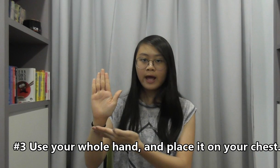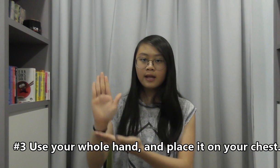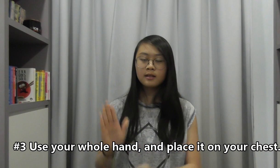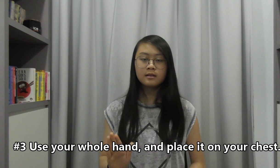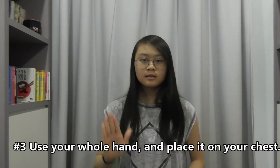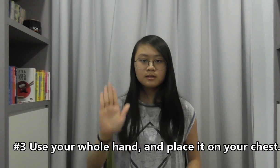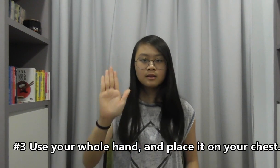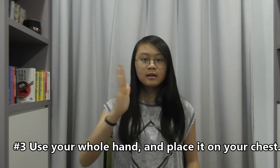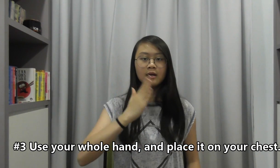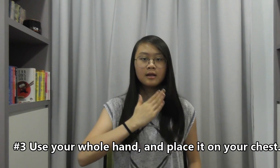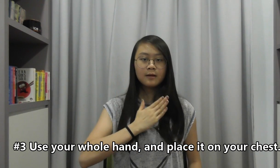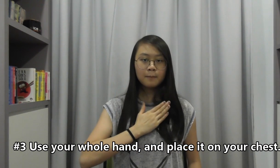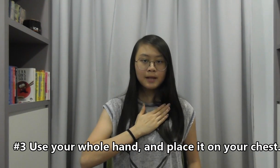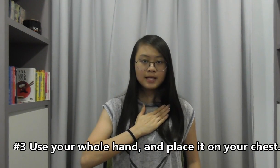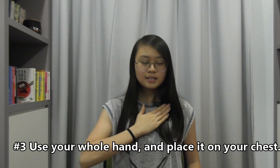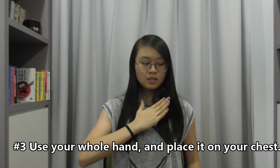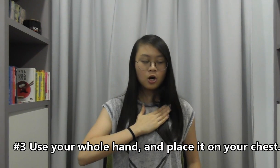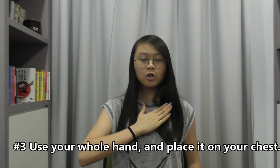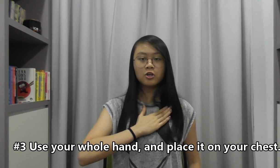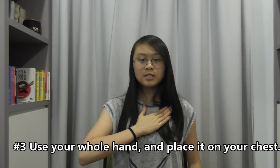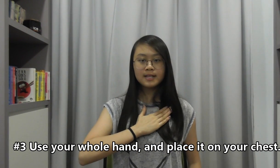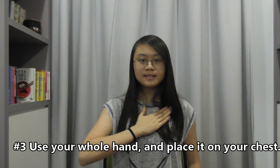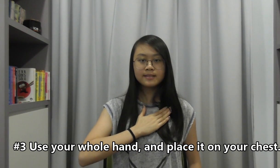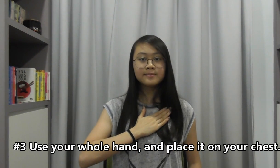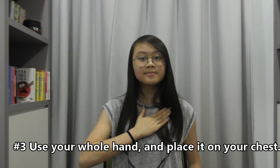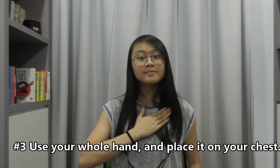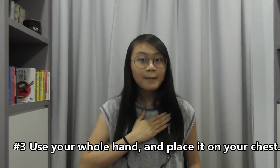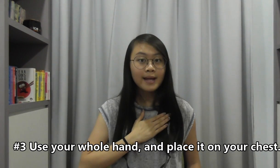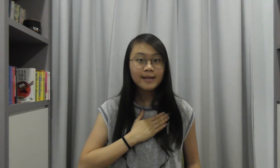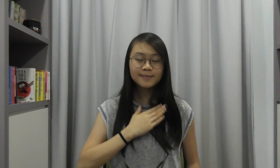hand placed on your chest, my.